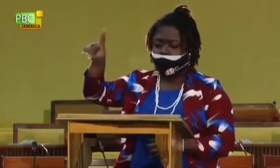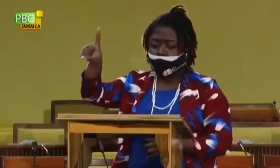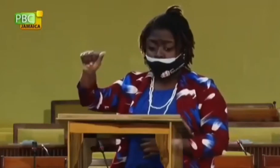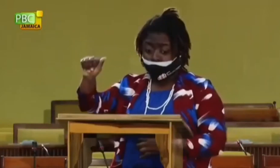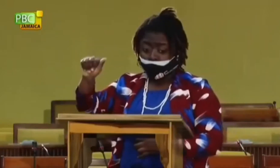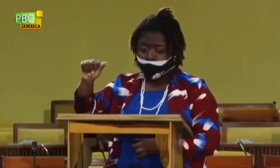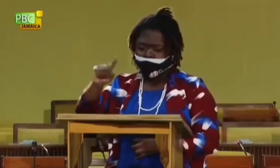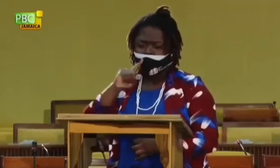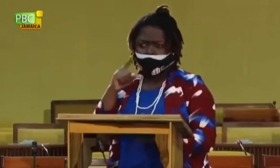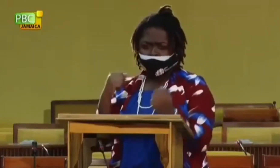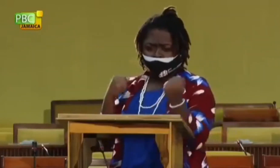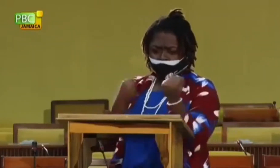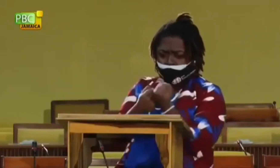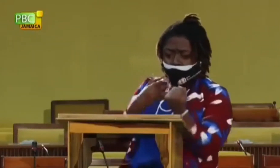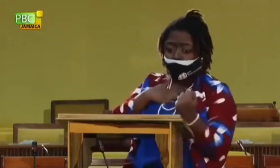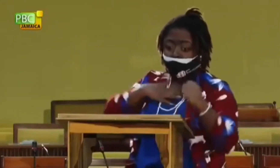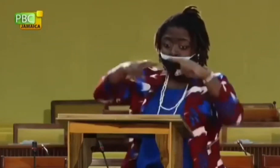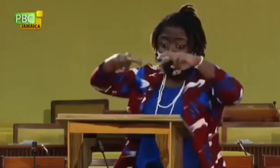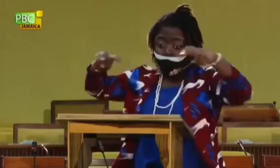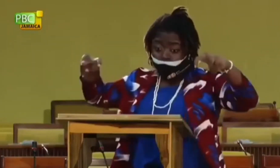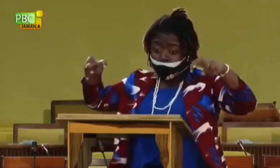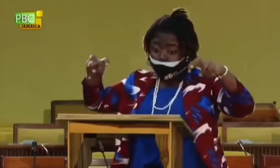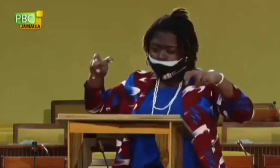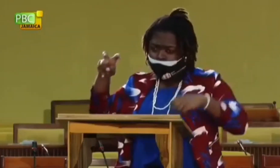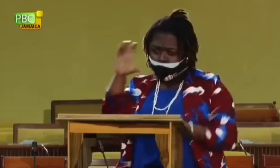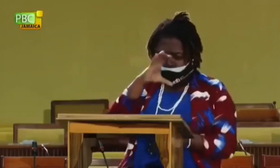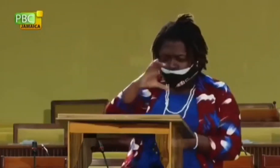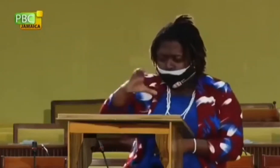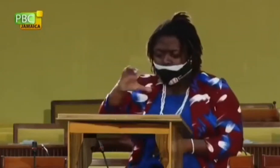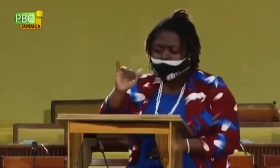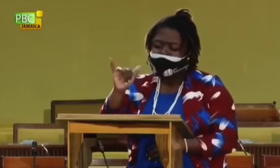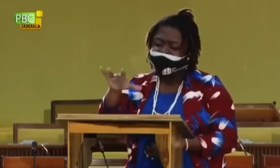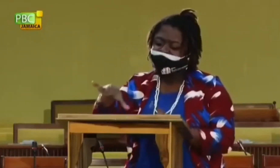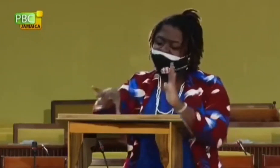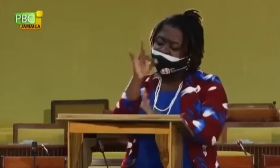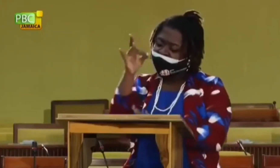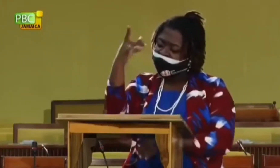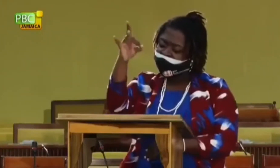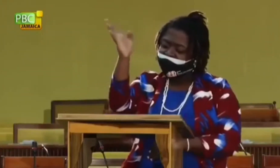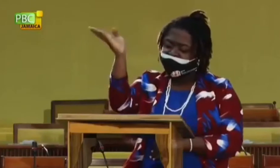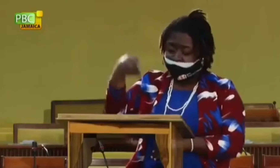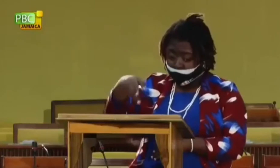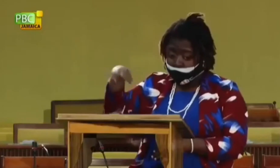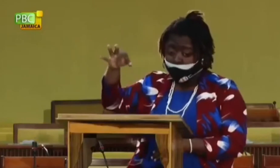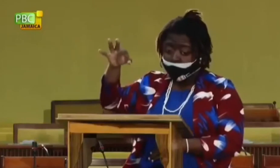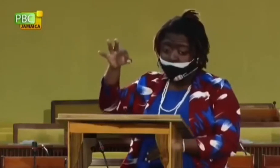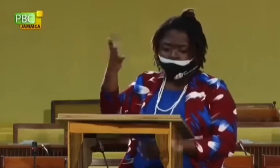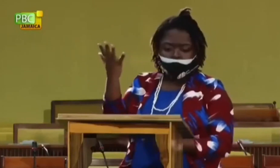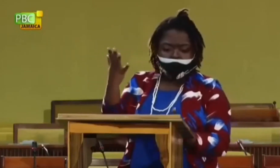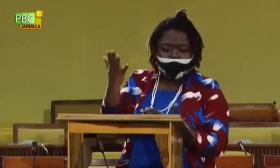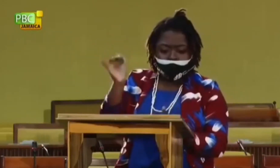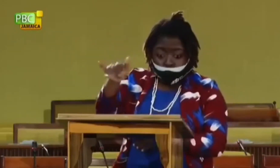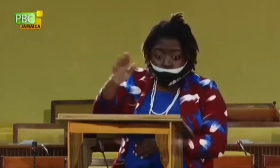Jamaica Deaf Youth Advocacy assisted with my research and found that 18 out